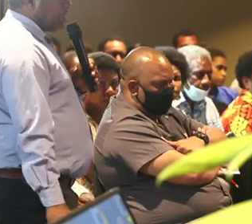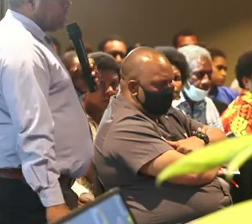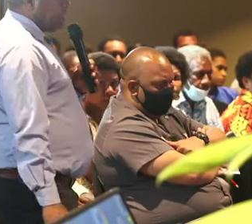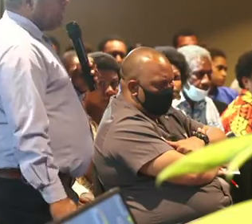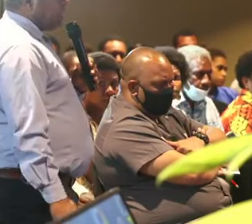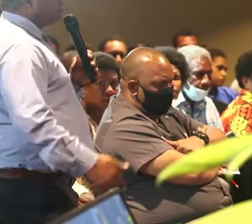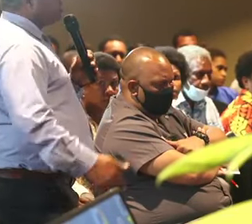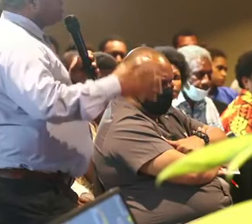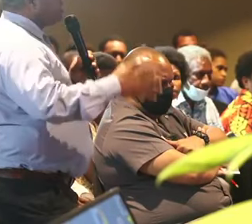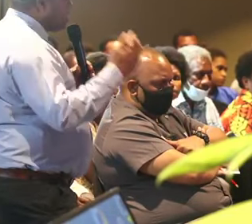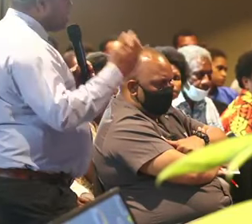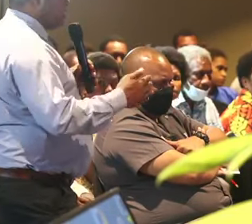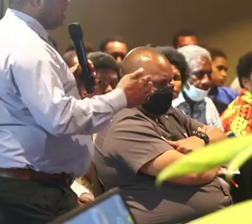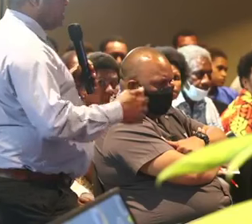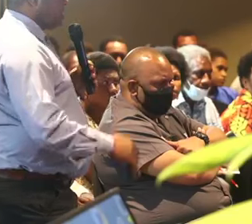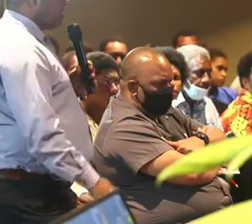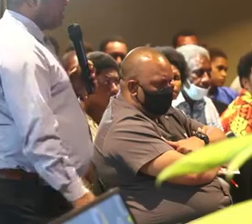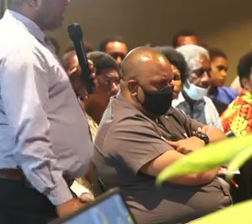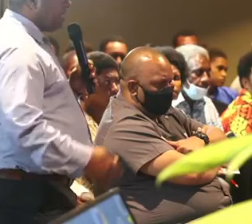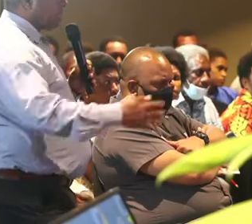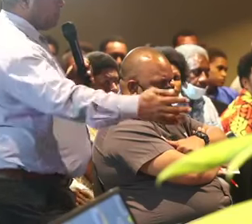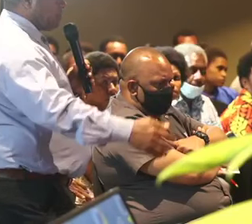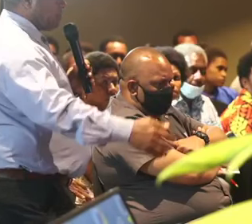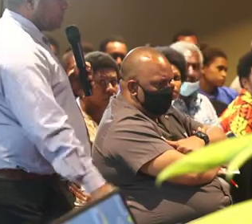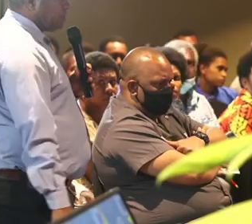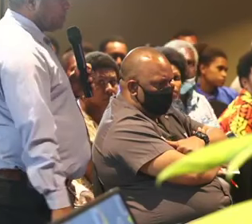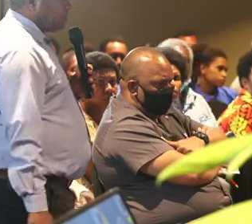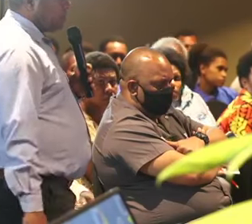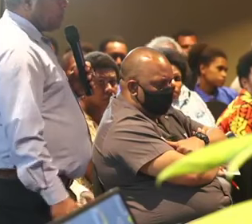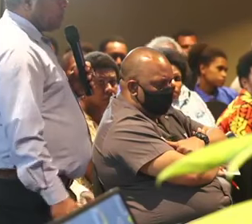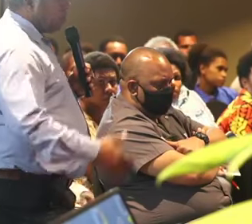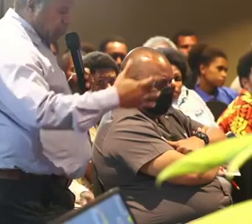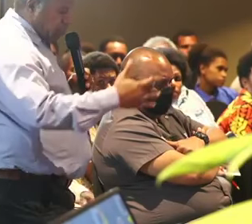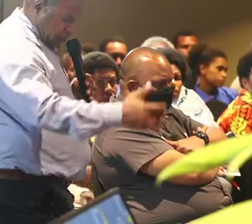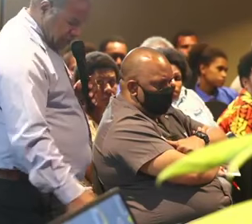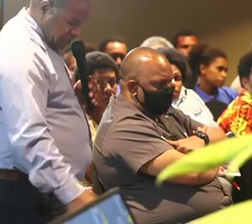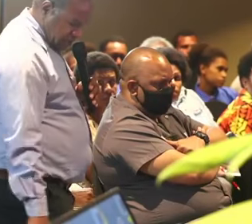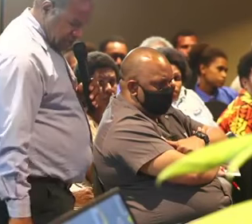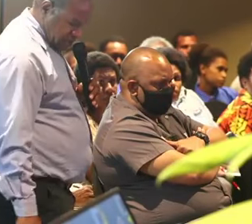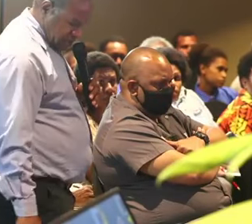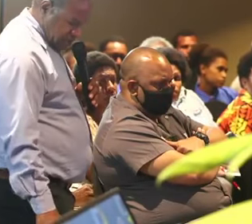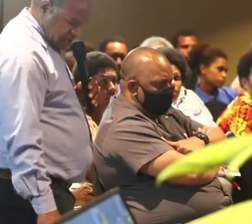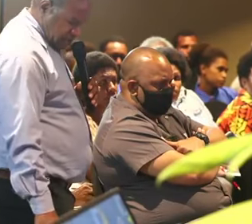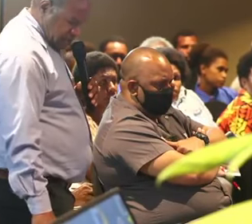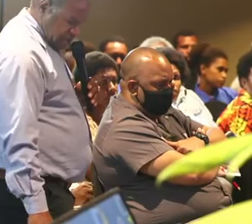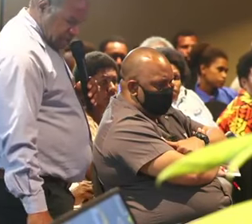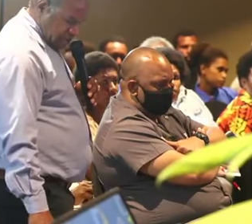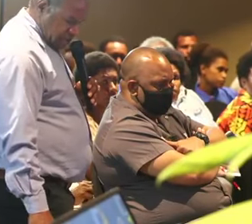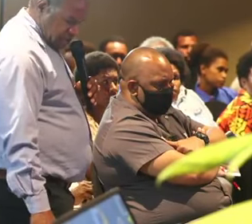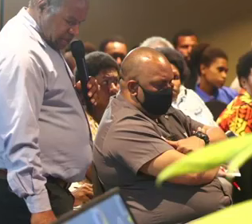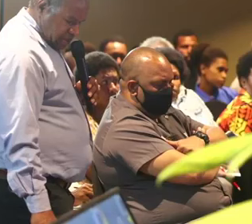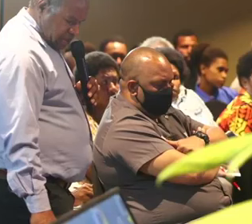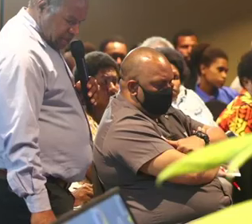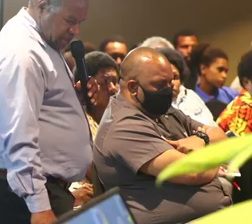NCDC, it's very strict, like land titles, building permits,